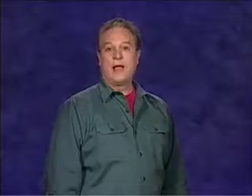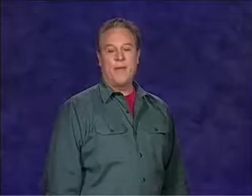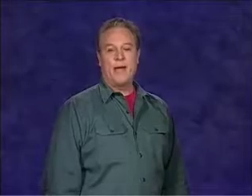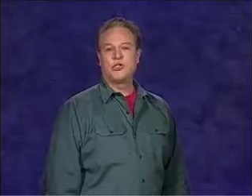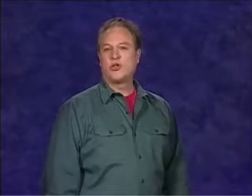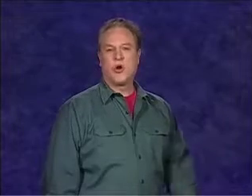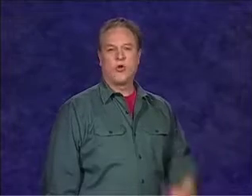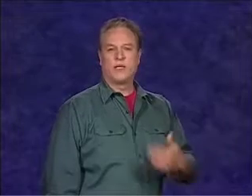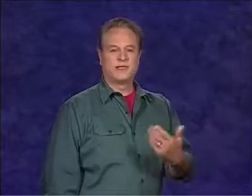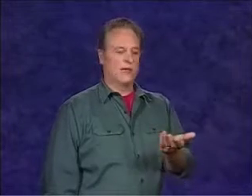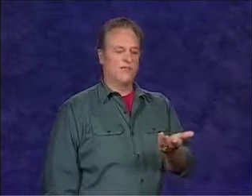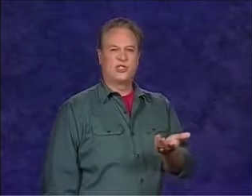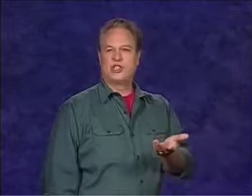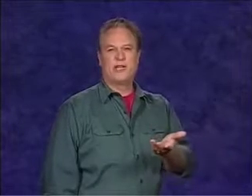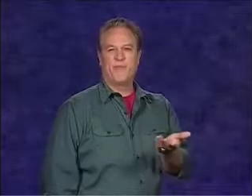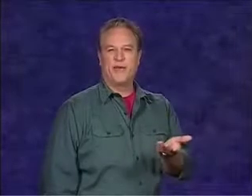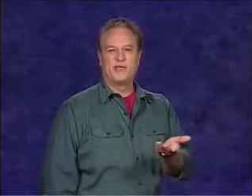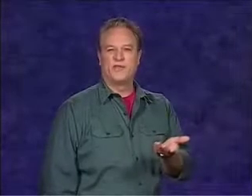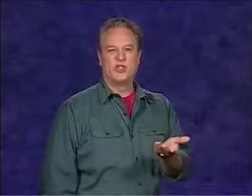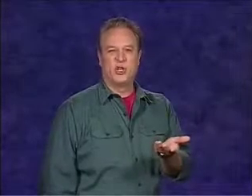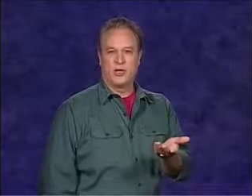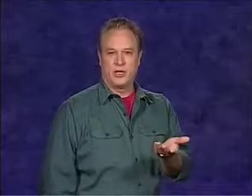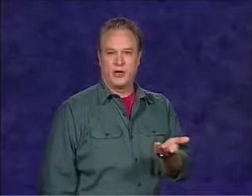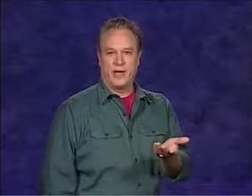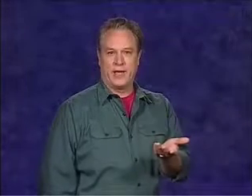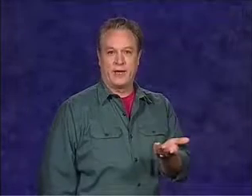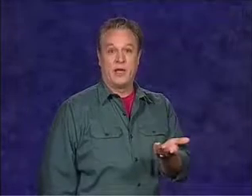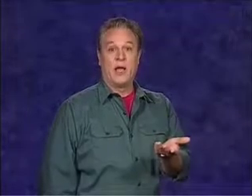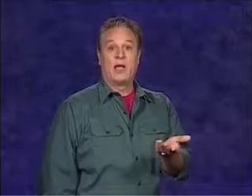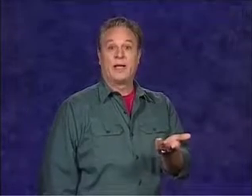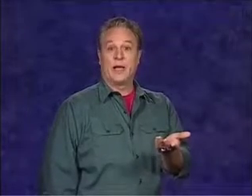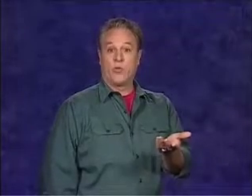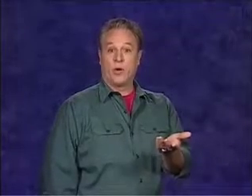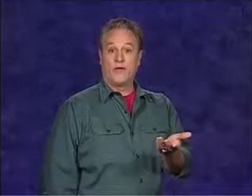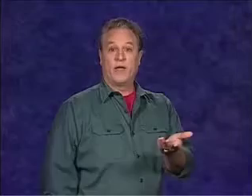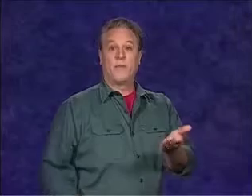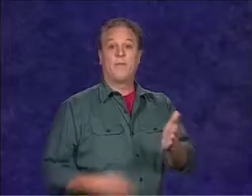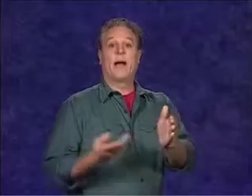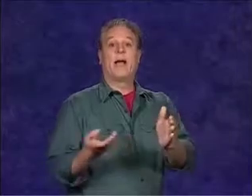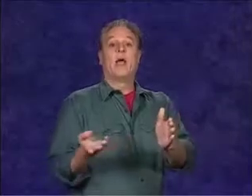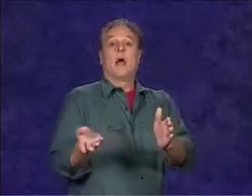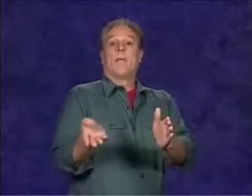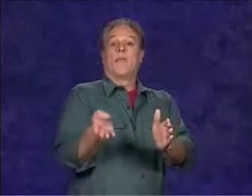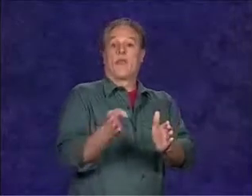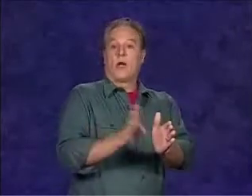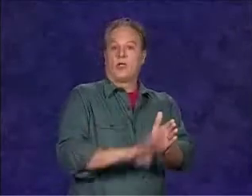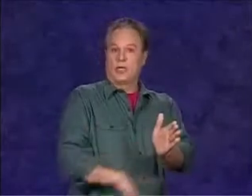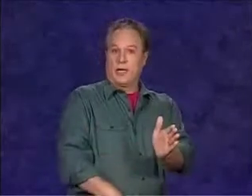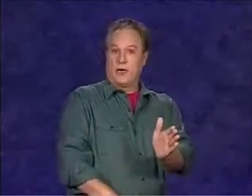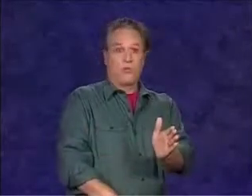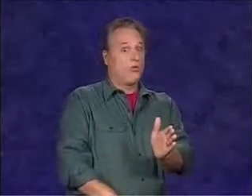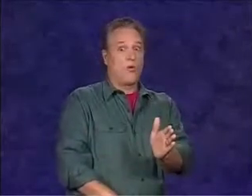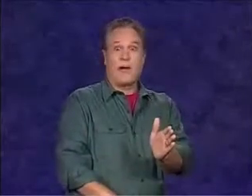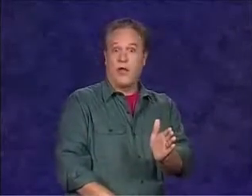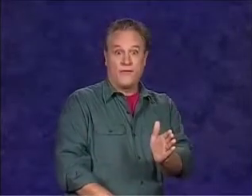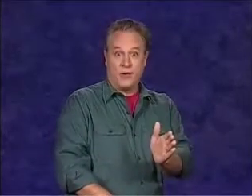Imagine you're holding some cheap piece of junk in your hand. Get rid of it by brushing it right off your hand.